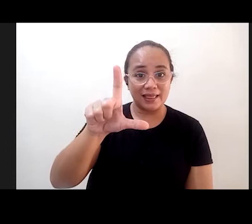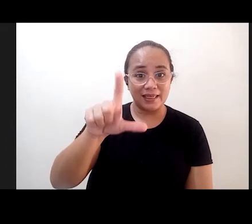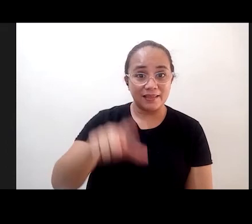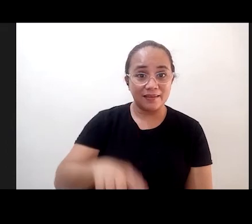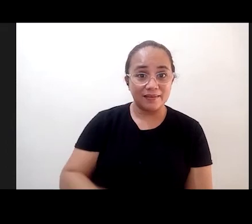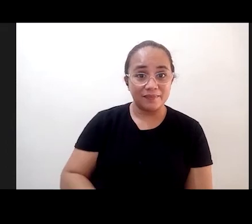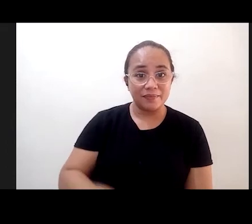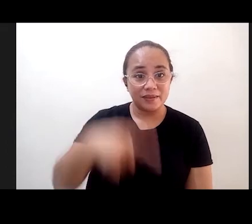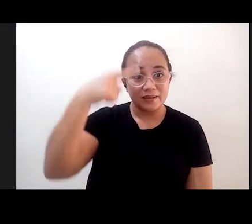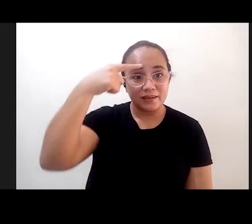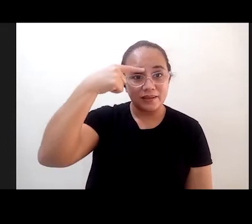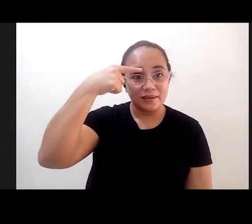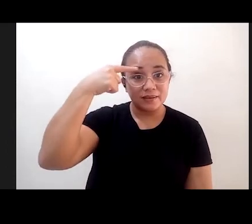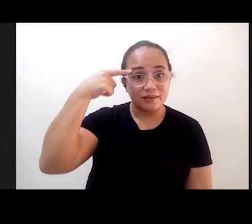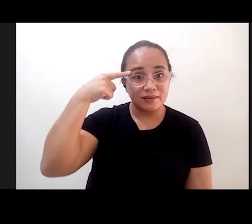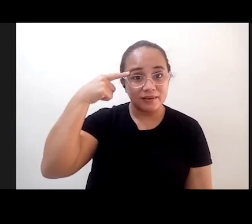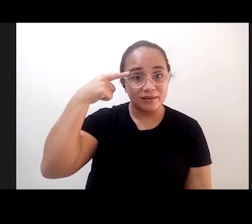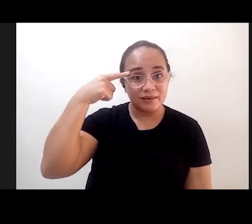black or black.